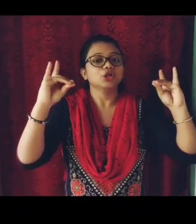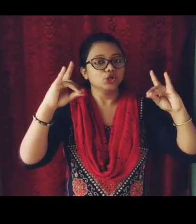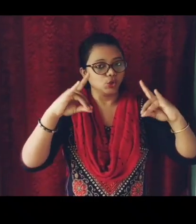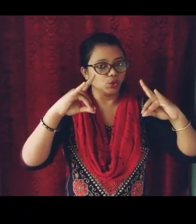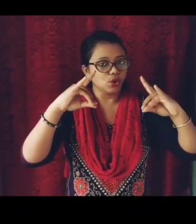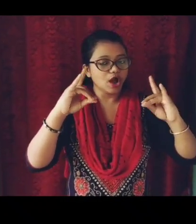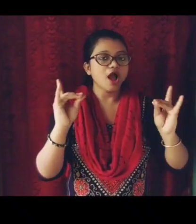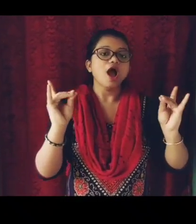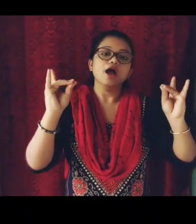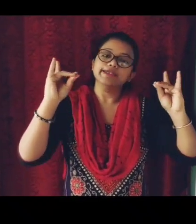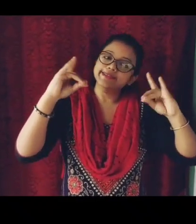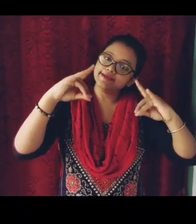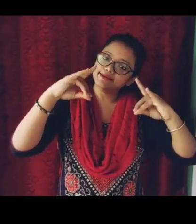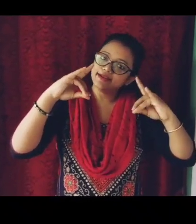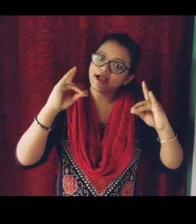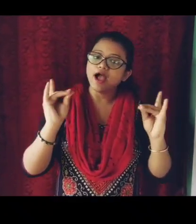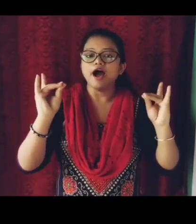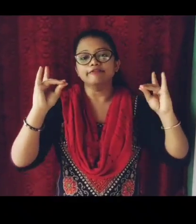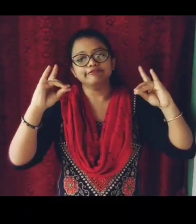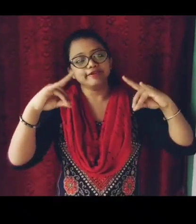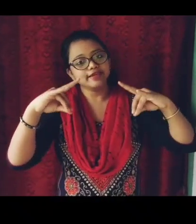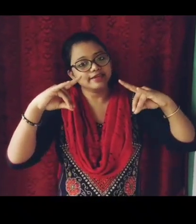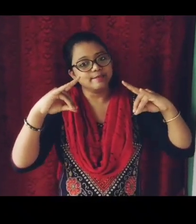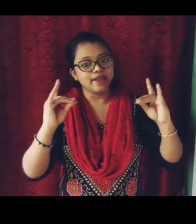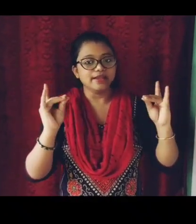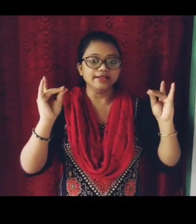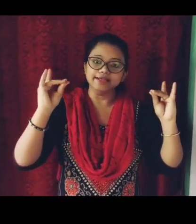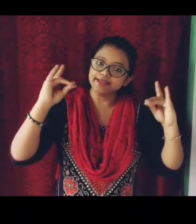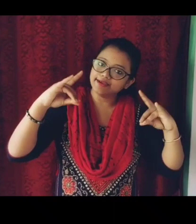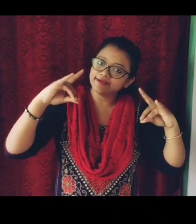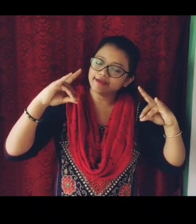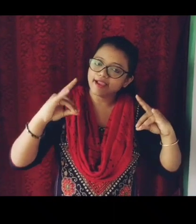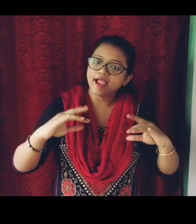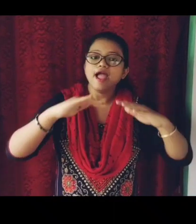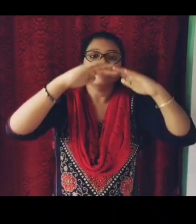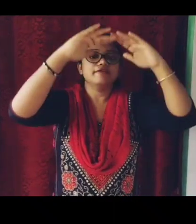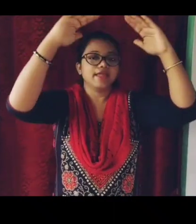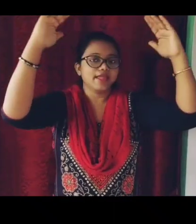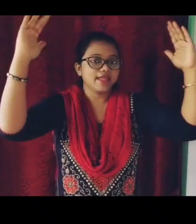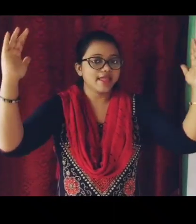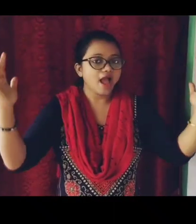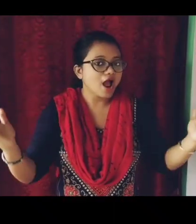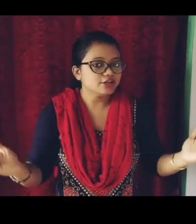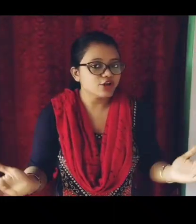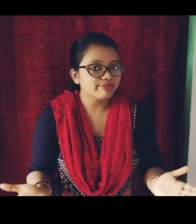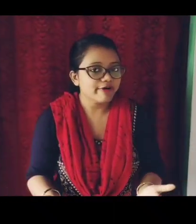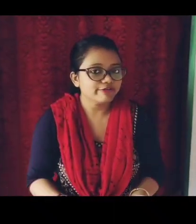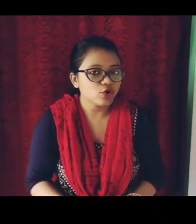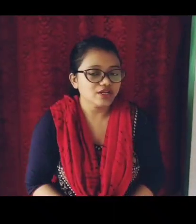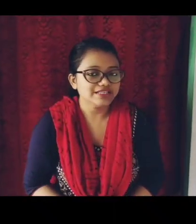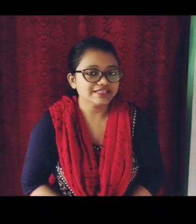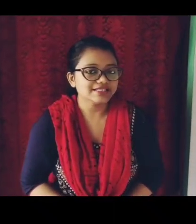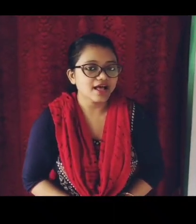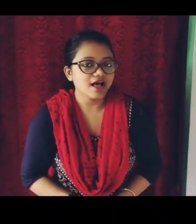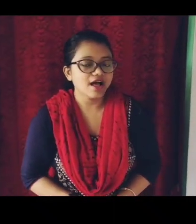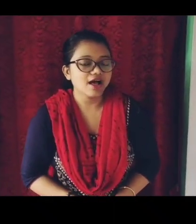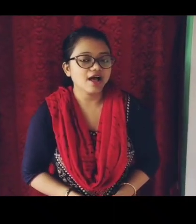Do, a deer, a female deer. Re, a drop of golden